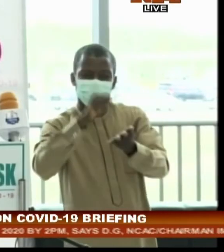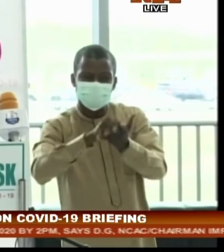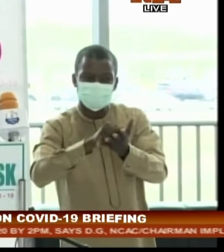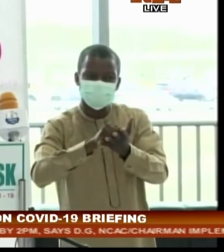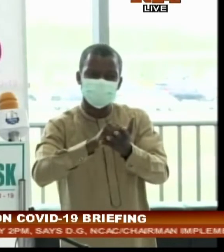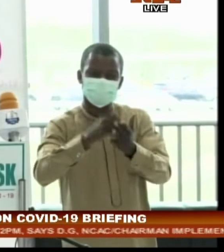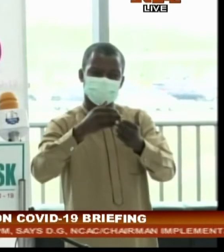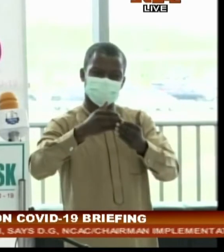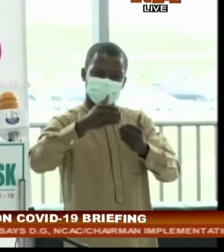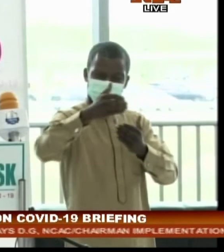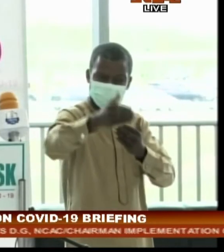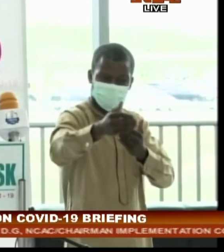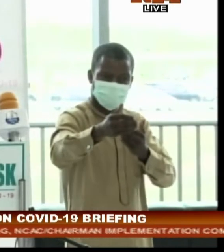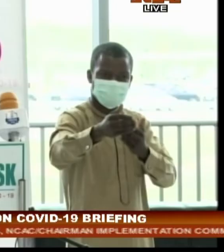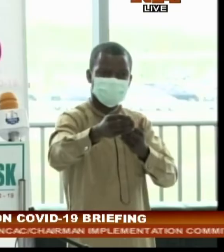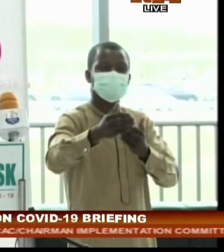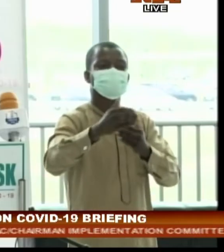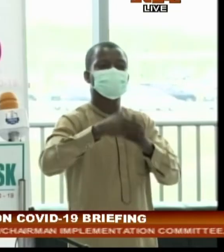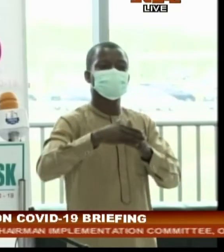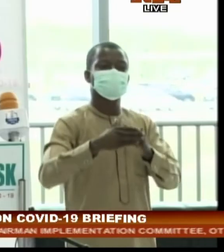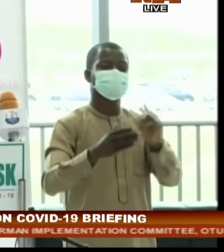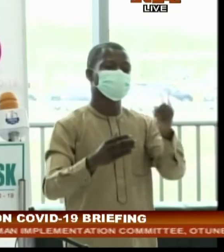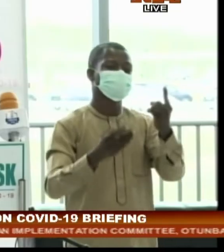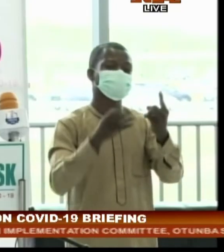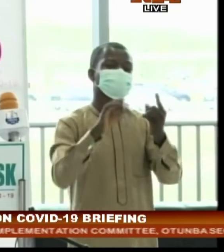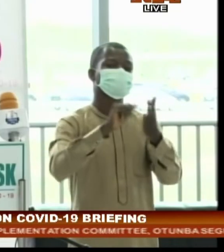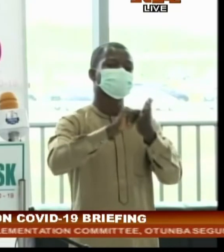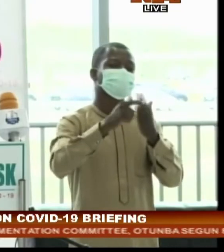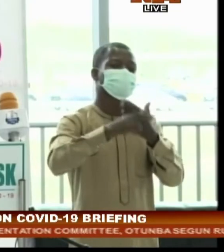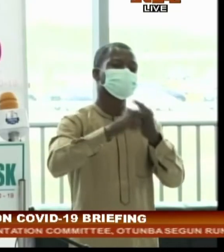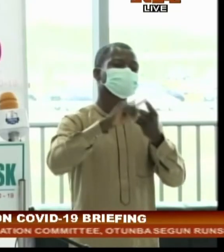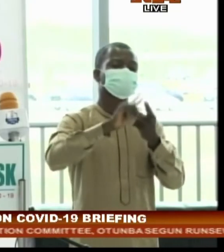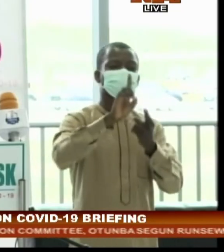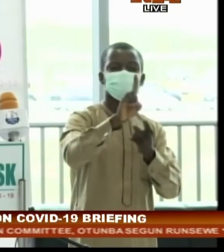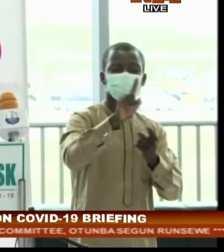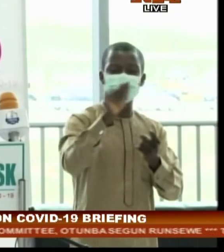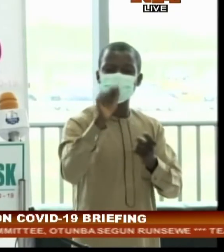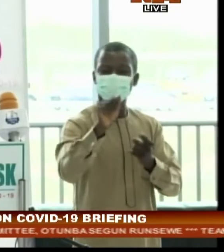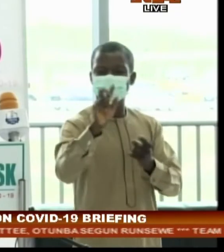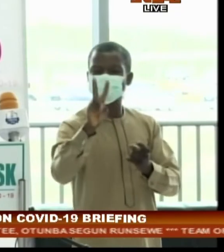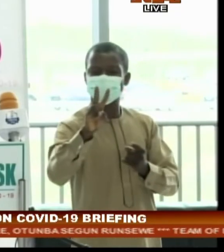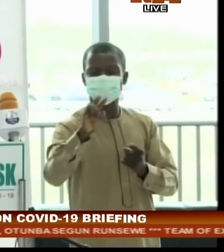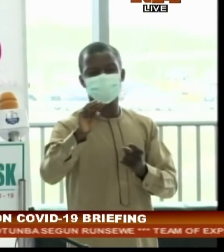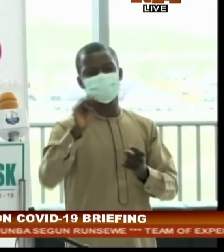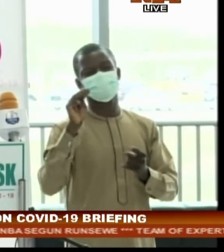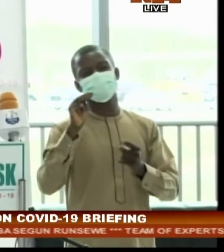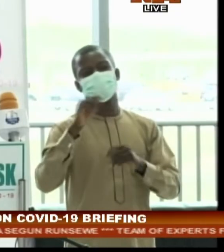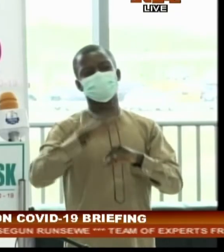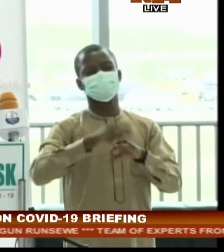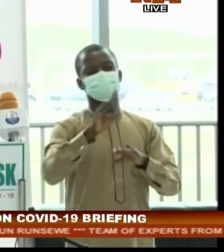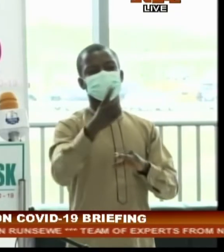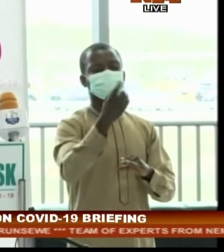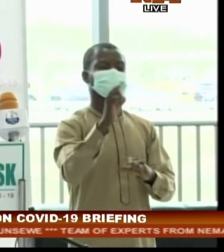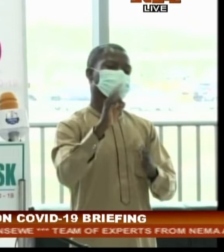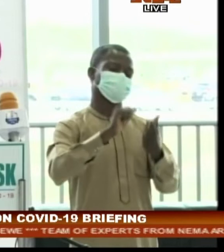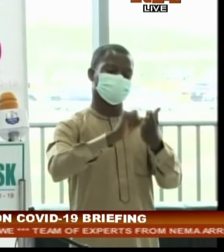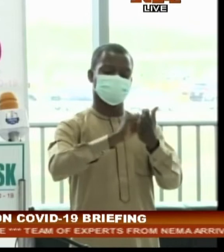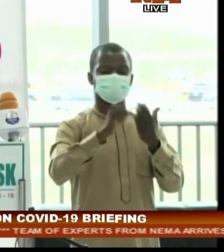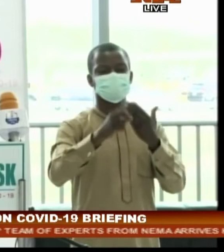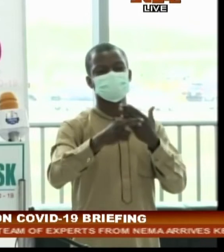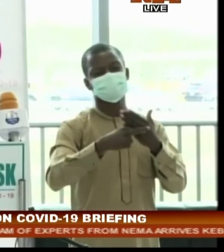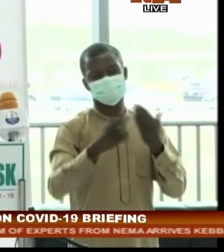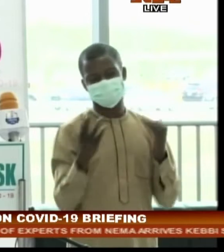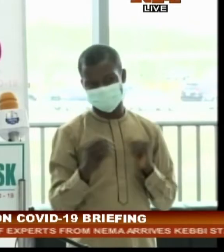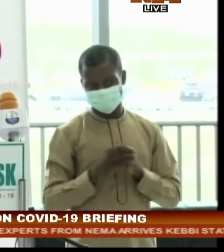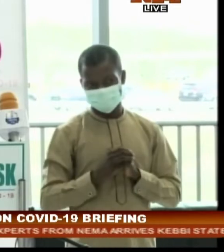961,000 plus on the 1st of August to 1.2 million on the 1st of September, with